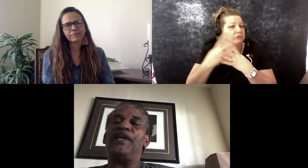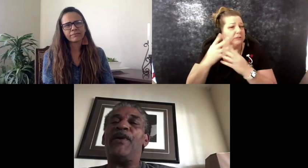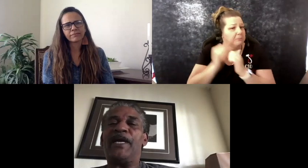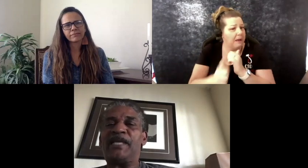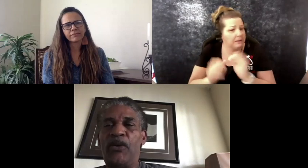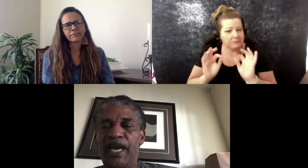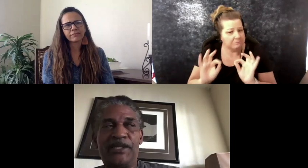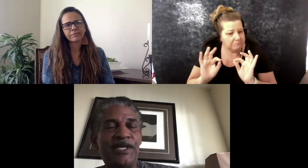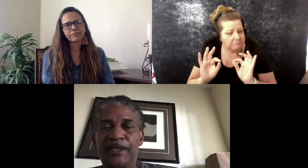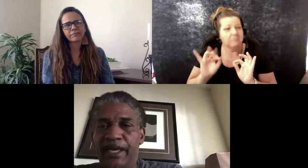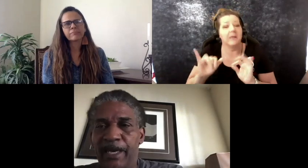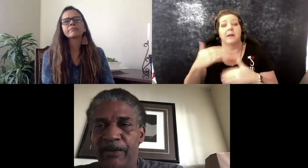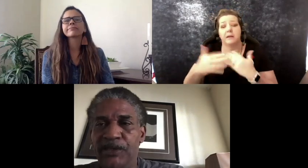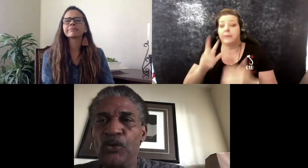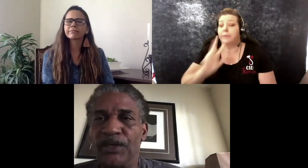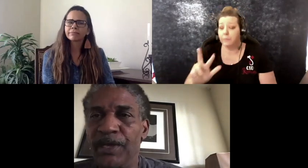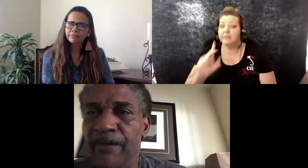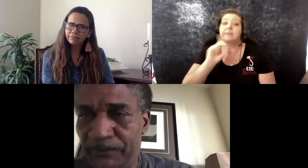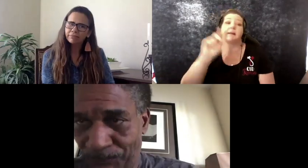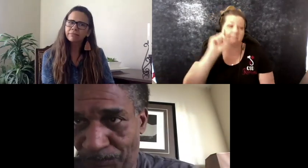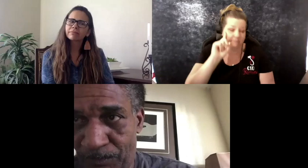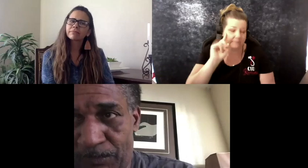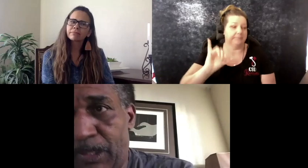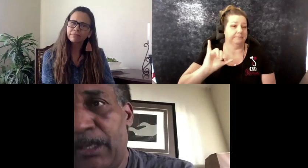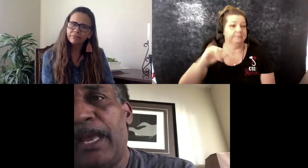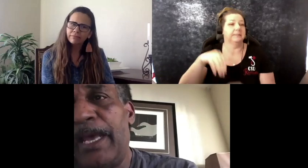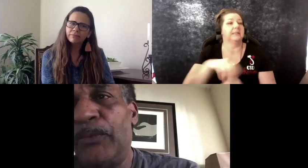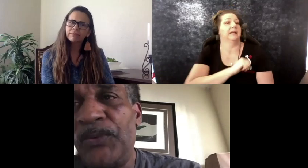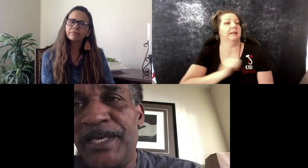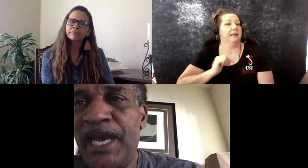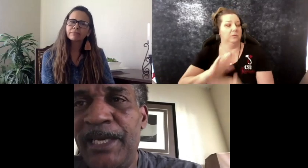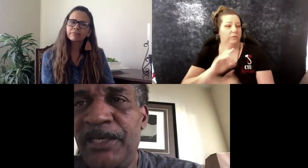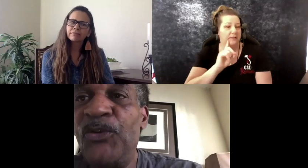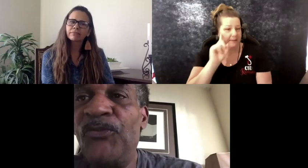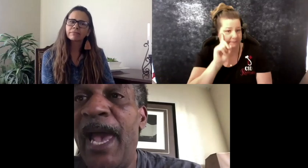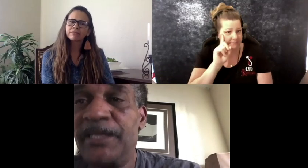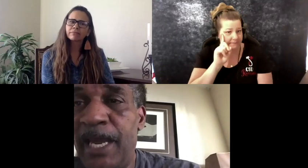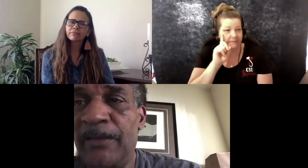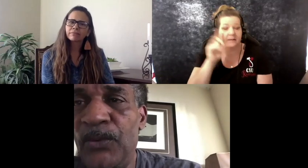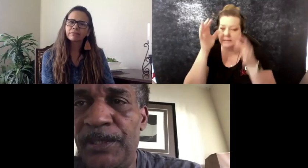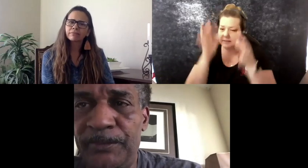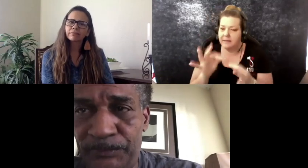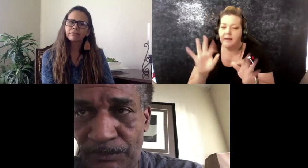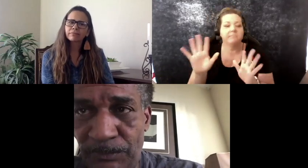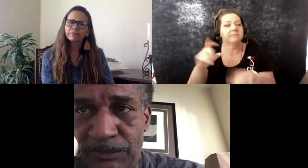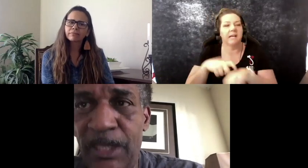So anyway, that's how we got to the Atlanta Area School for the Deaf. And when we decided to move back to